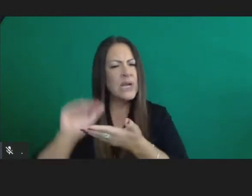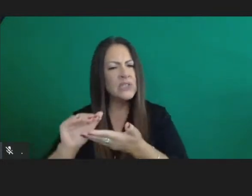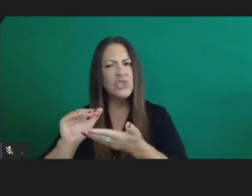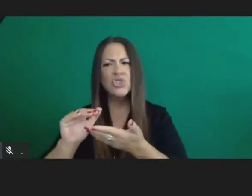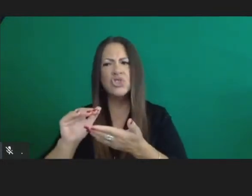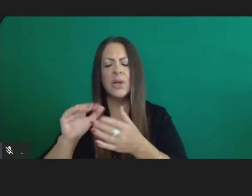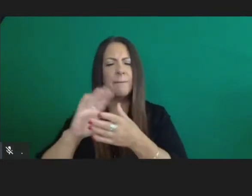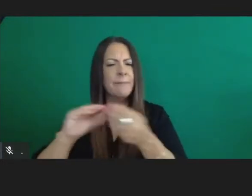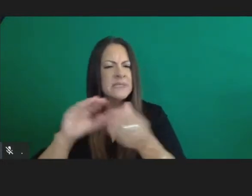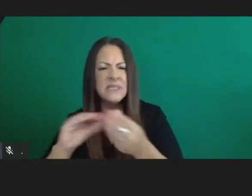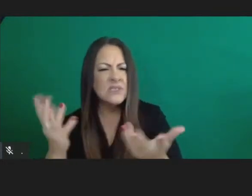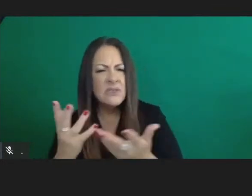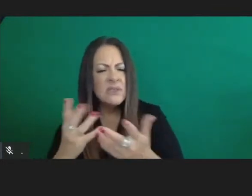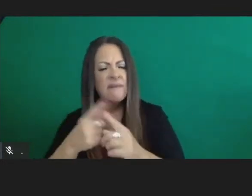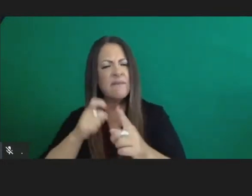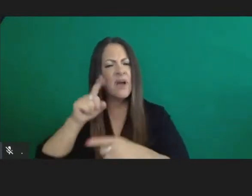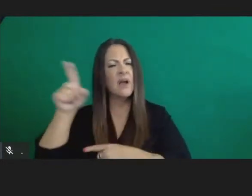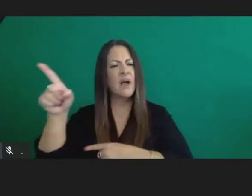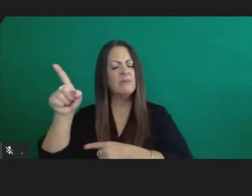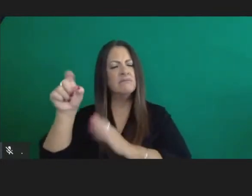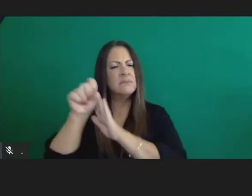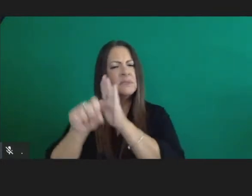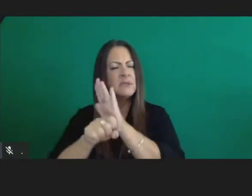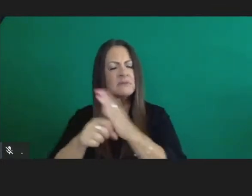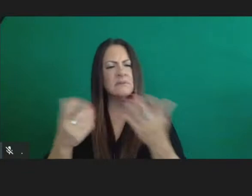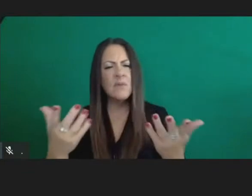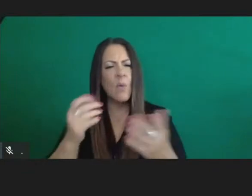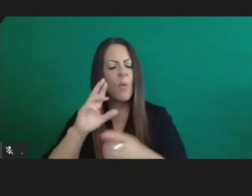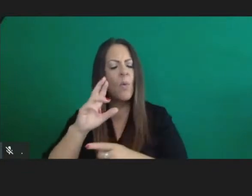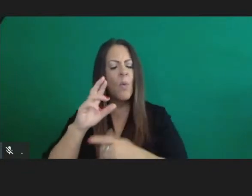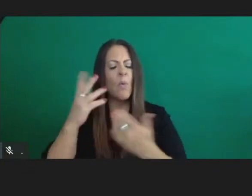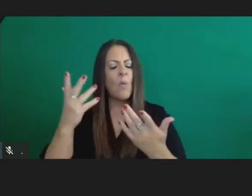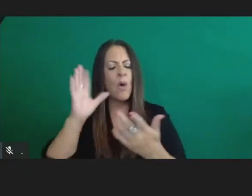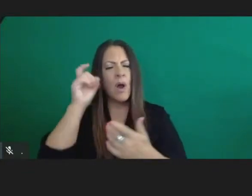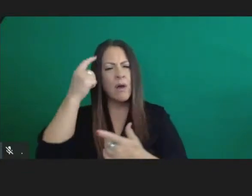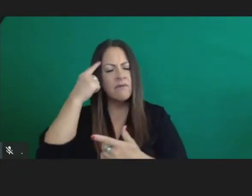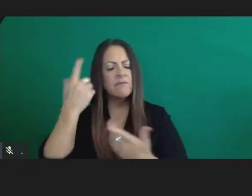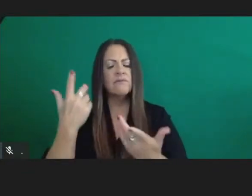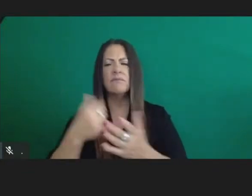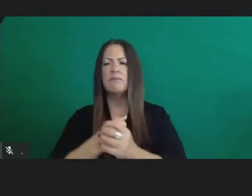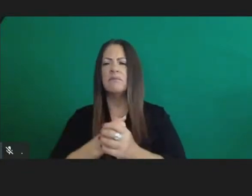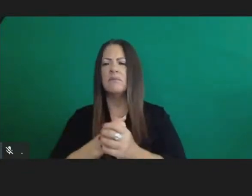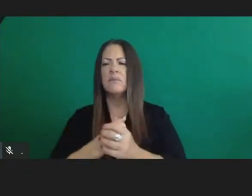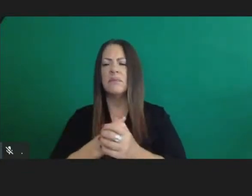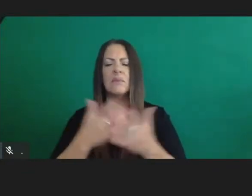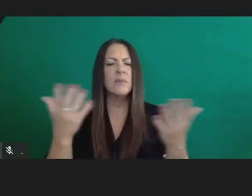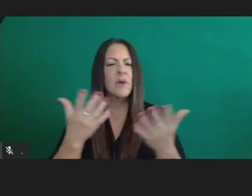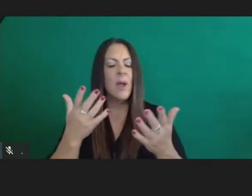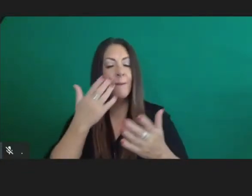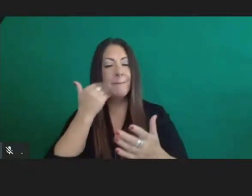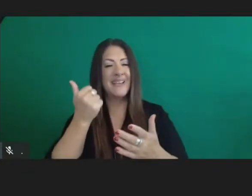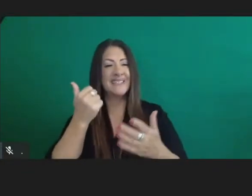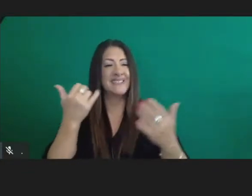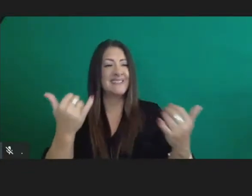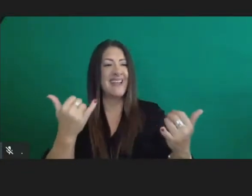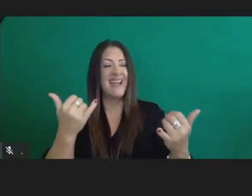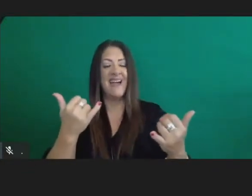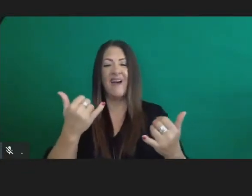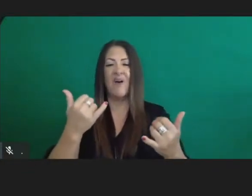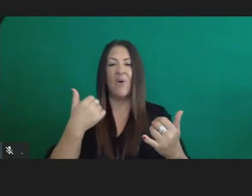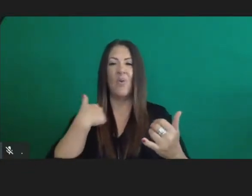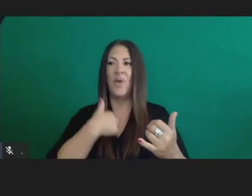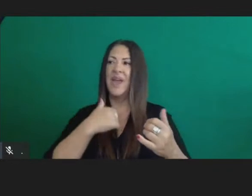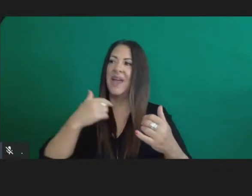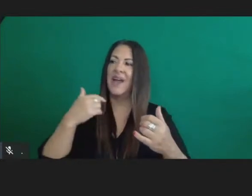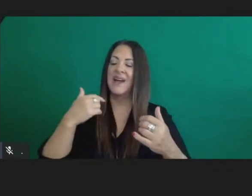administration. I wonder if it is an acknowledgement, perhaps, that, you know, with the holidays coming, starting with Halloween,